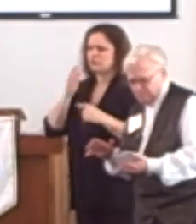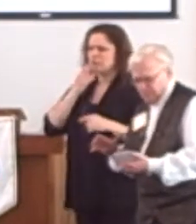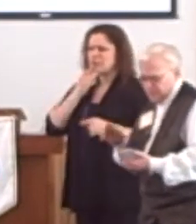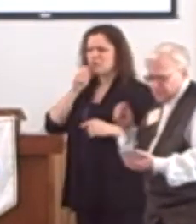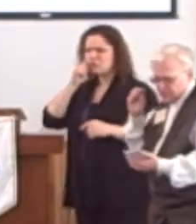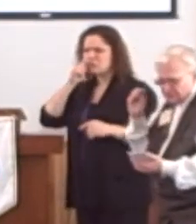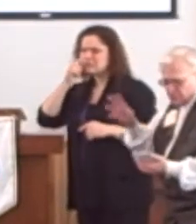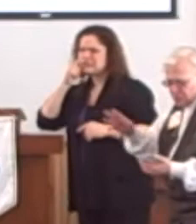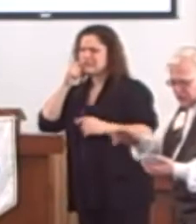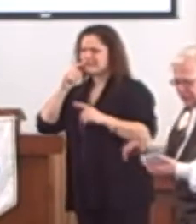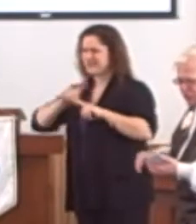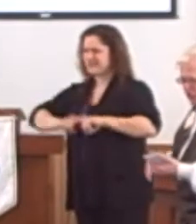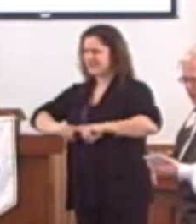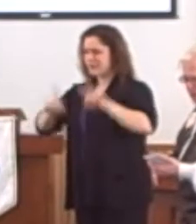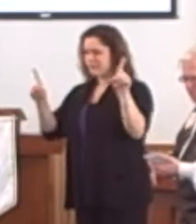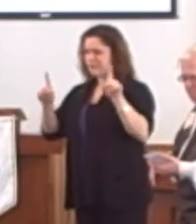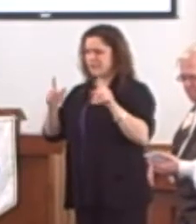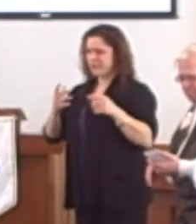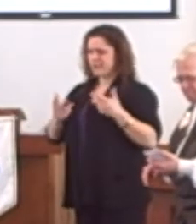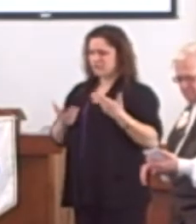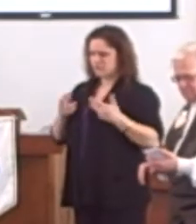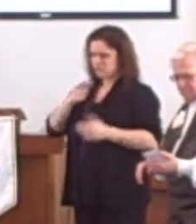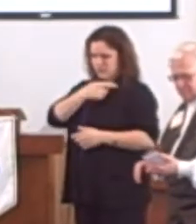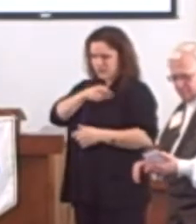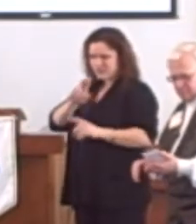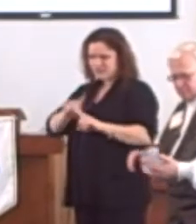skin, different religion.